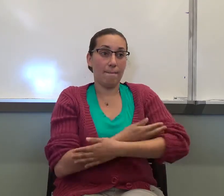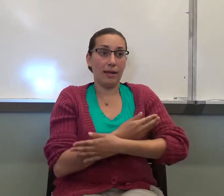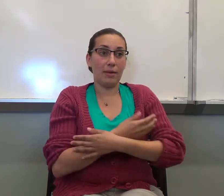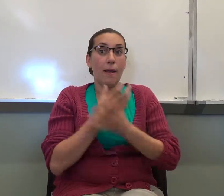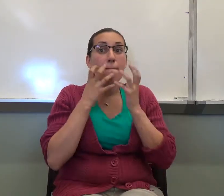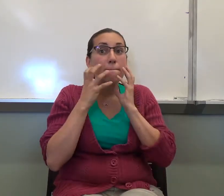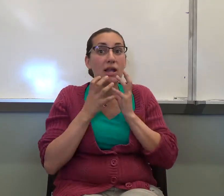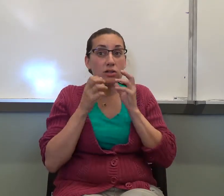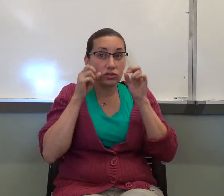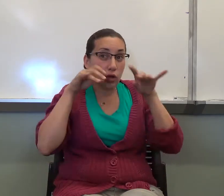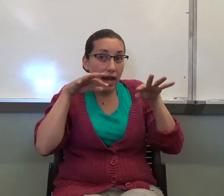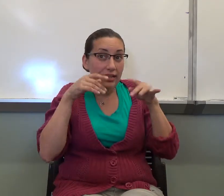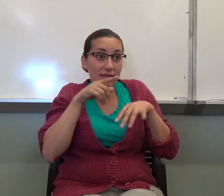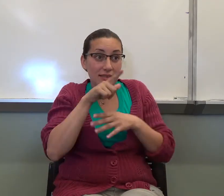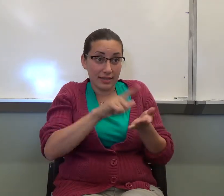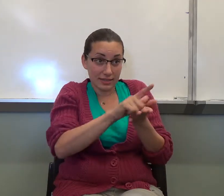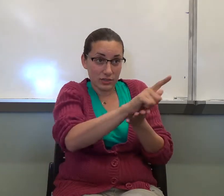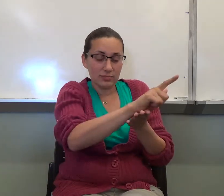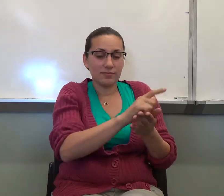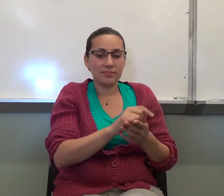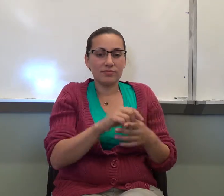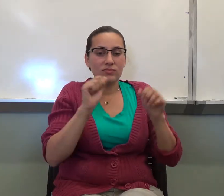So if you have something like a 5x squared